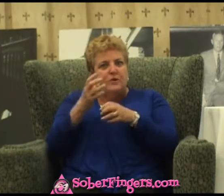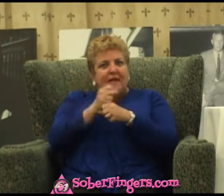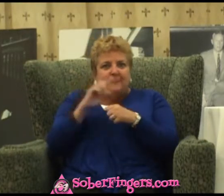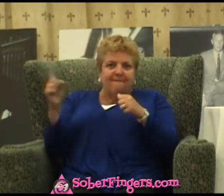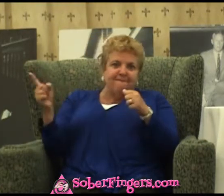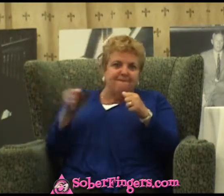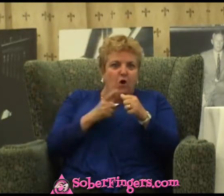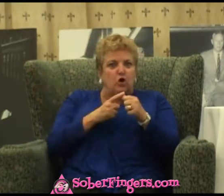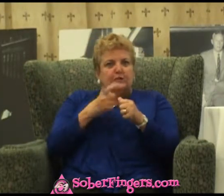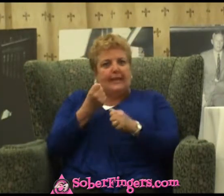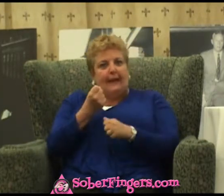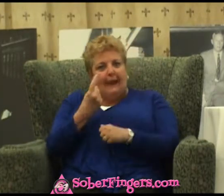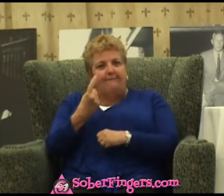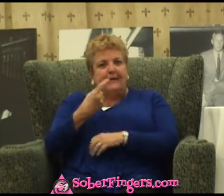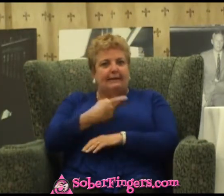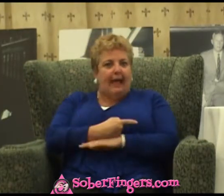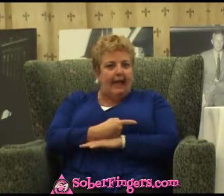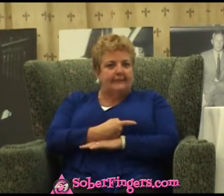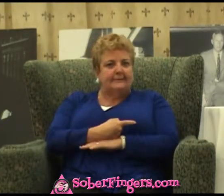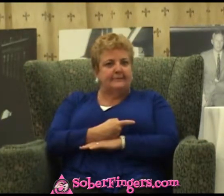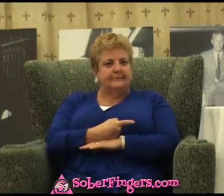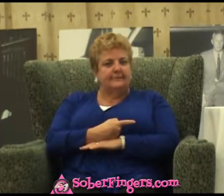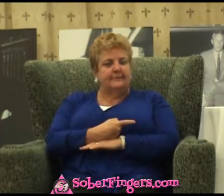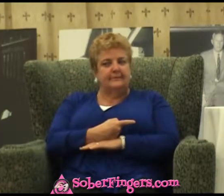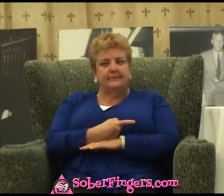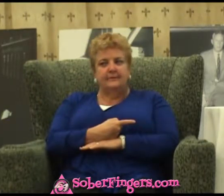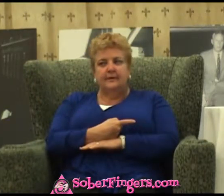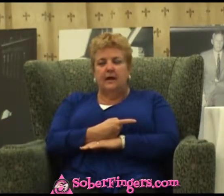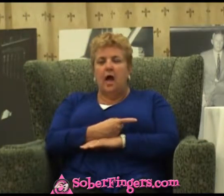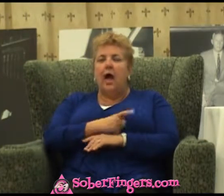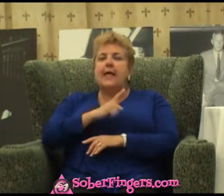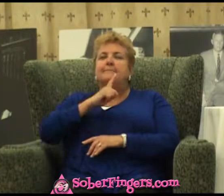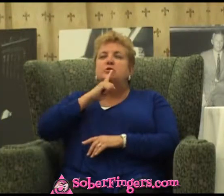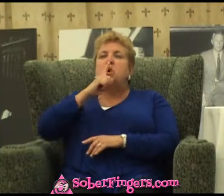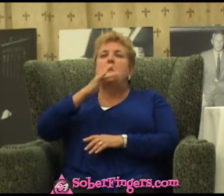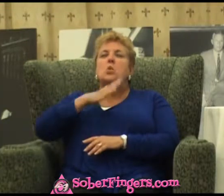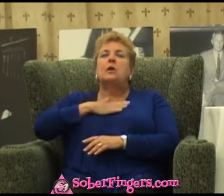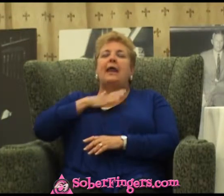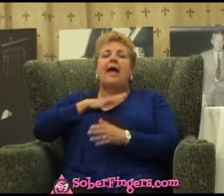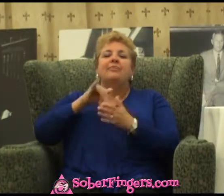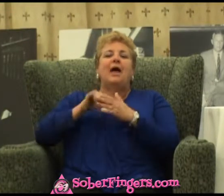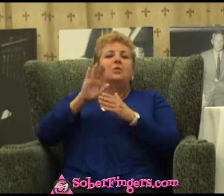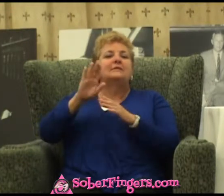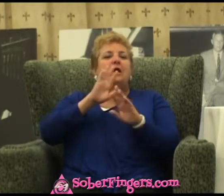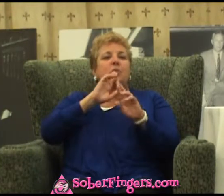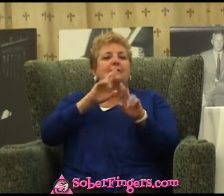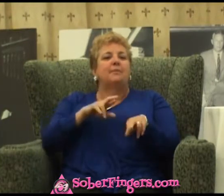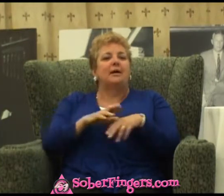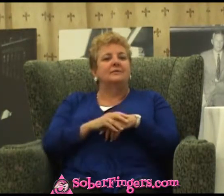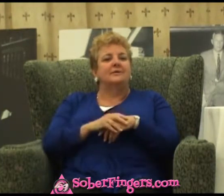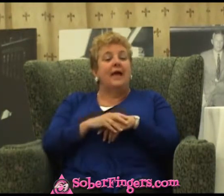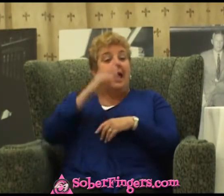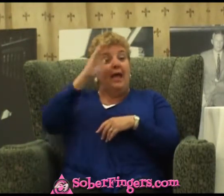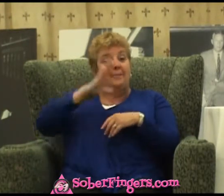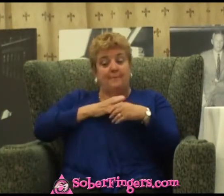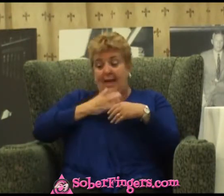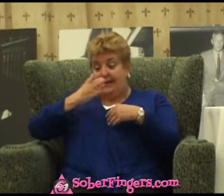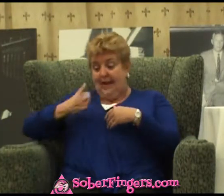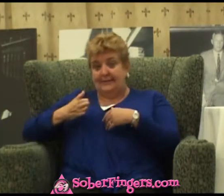mean, I'm so glad that was the response that was given to me. And then the fellow next to me talked, and I didn't notice